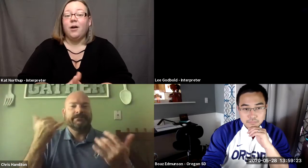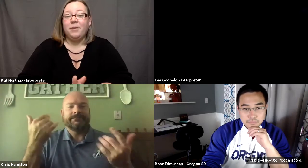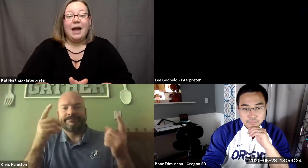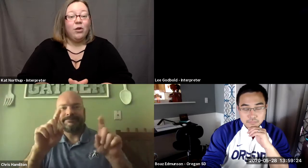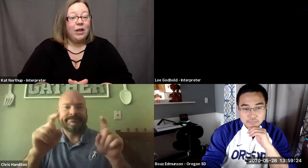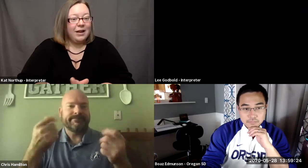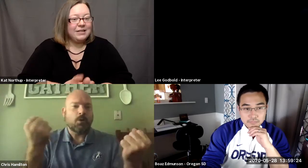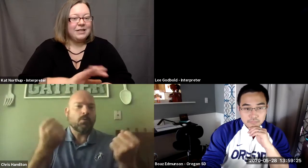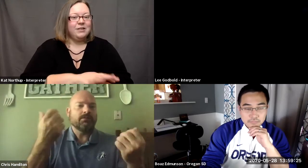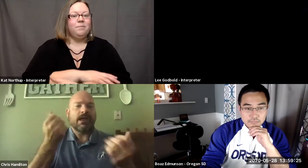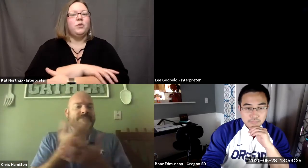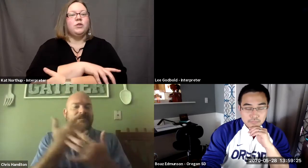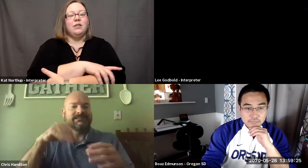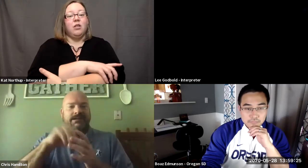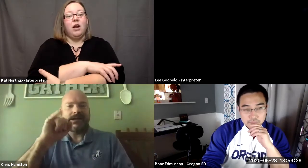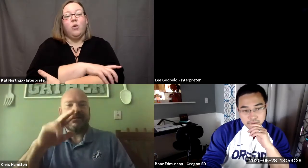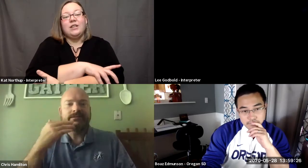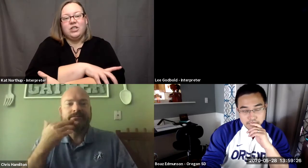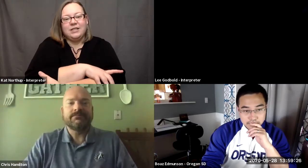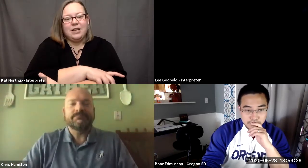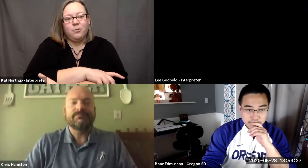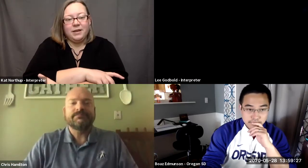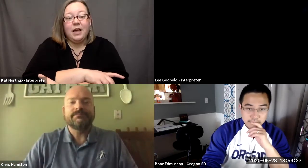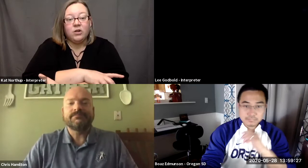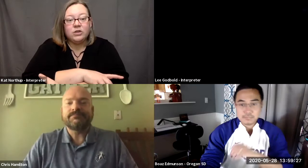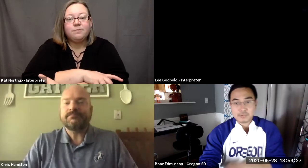been outlined, and there's still a lot of questions that are being held.